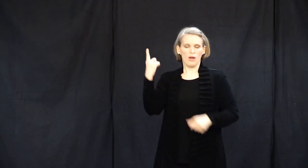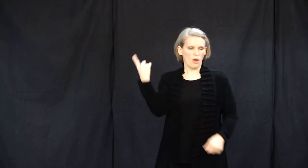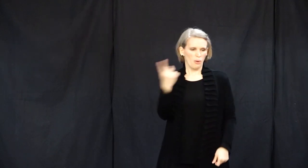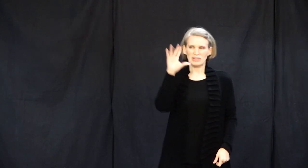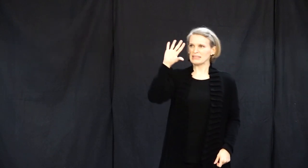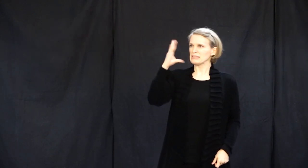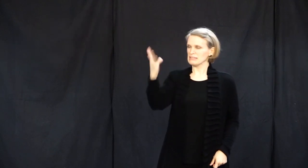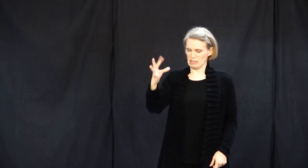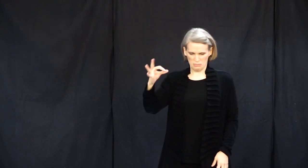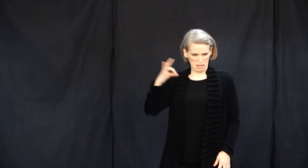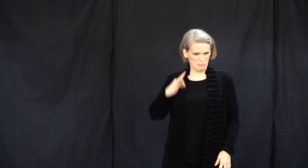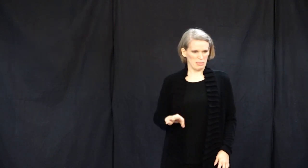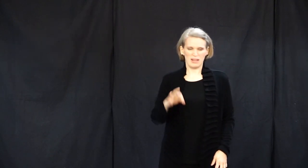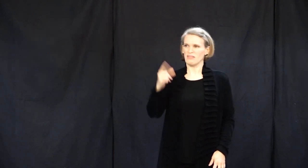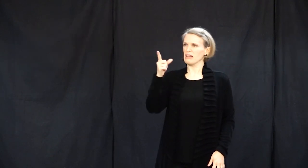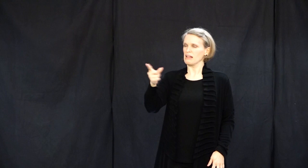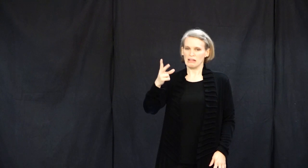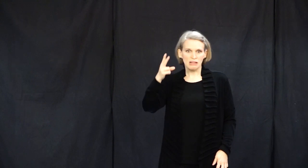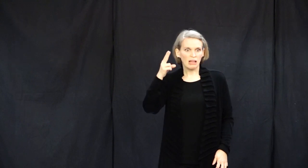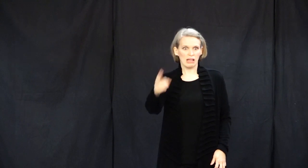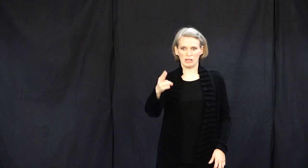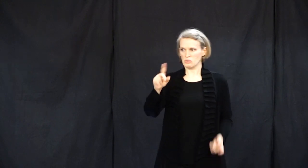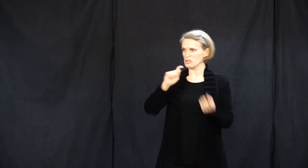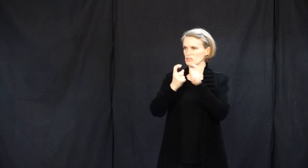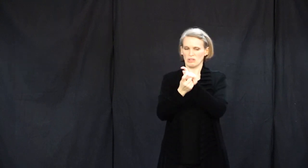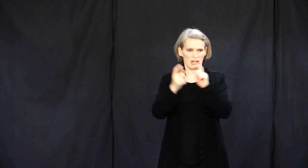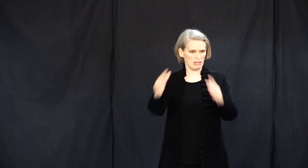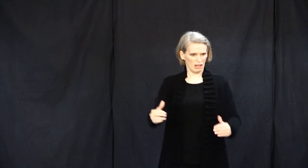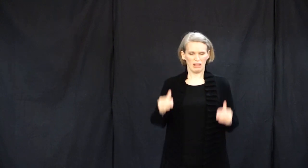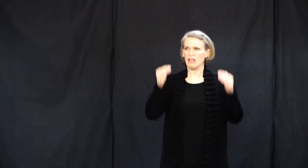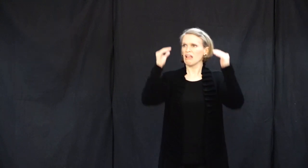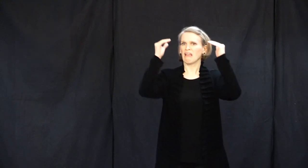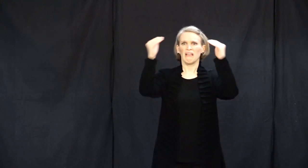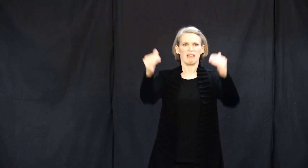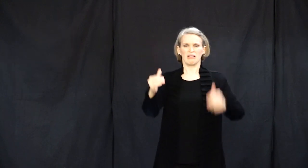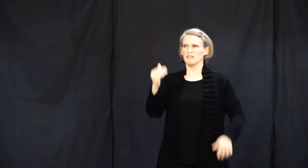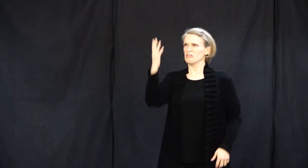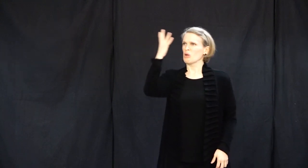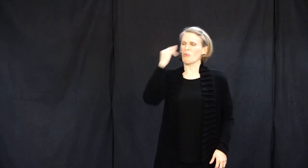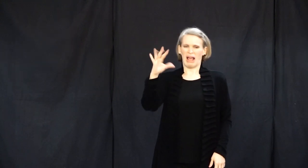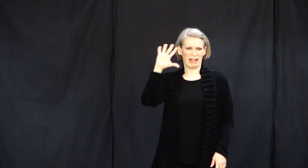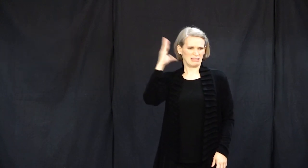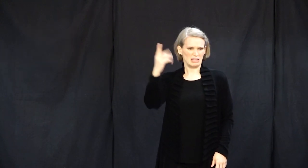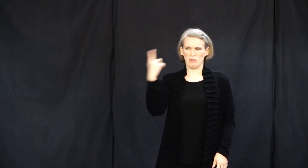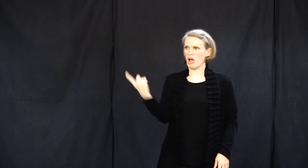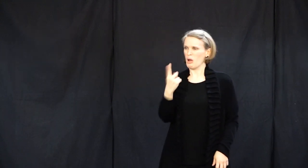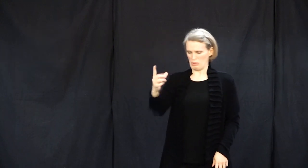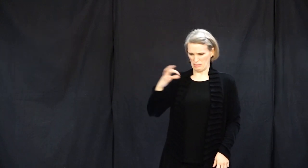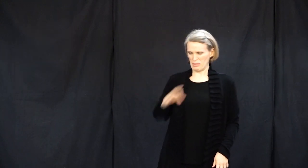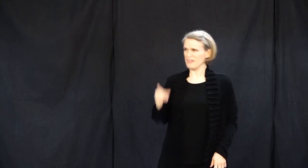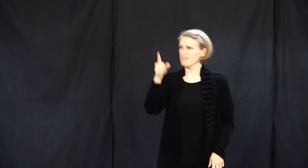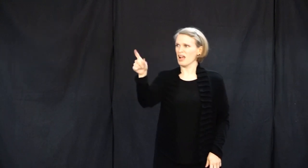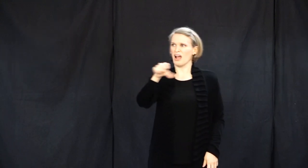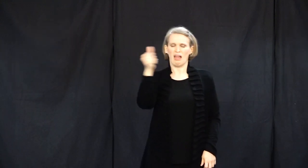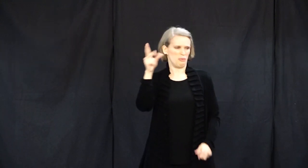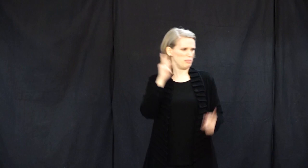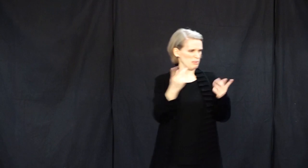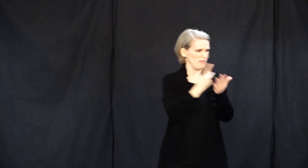anyway. Changes the game, plays and he raises the stakes. And if there's a reason he seems to thrive and so few survive,